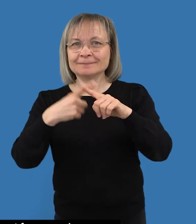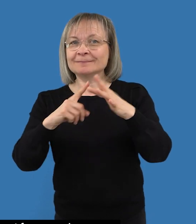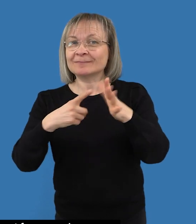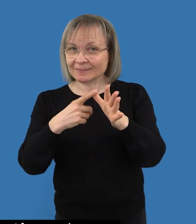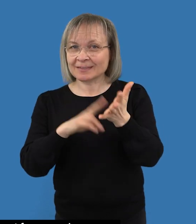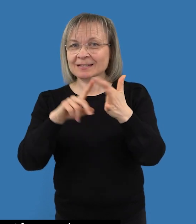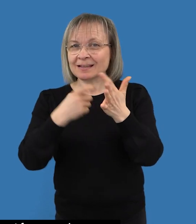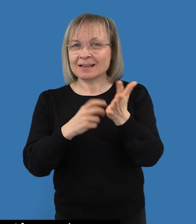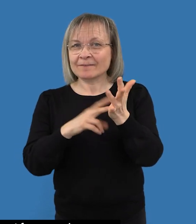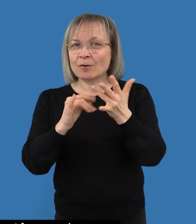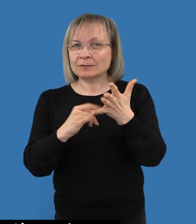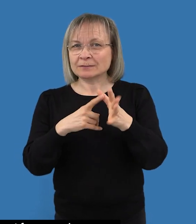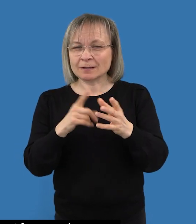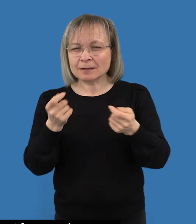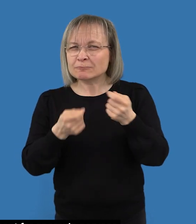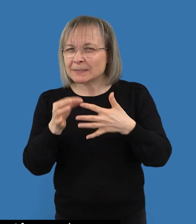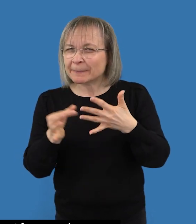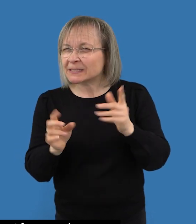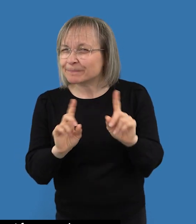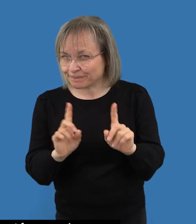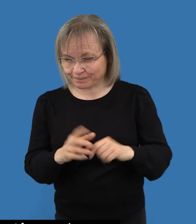Treatment for anorexia nervosa.